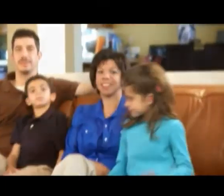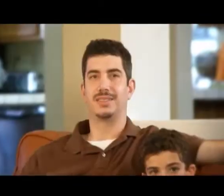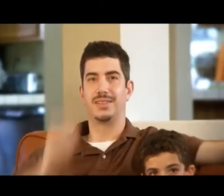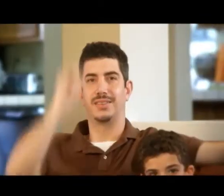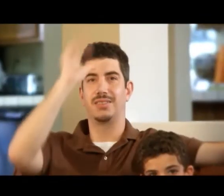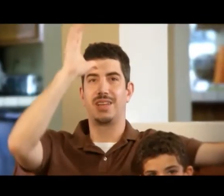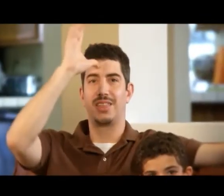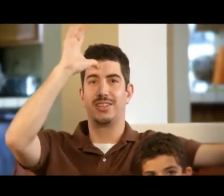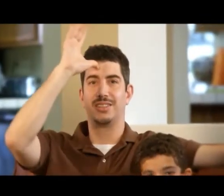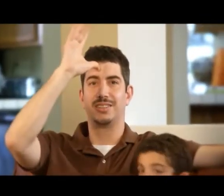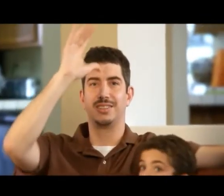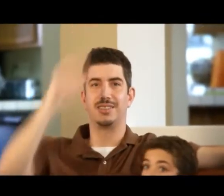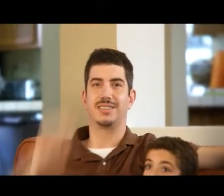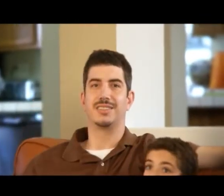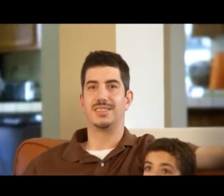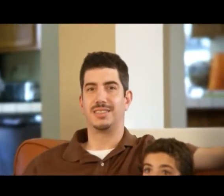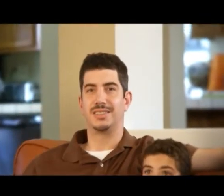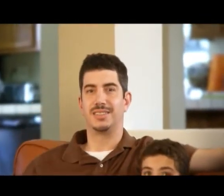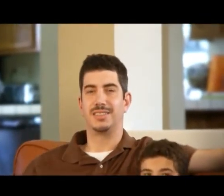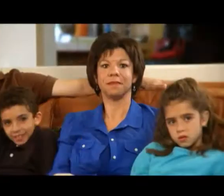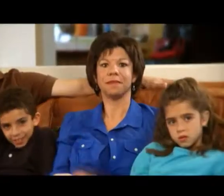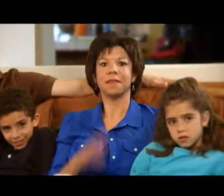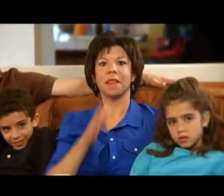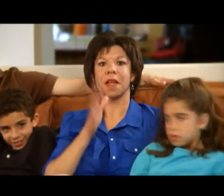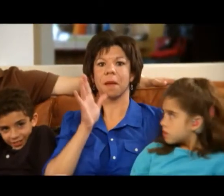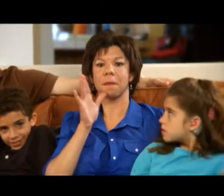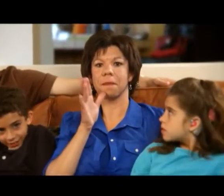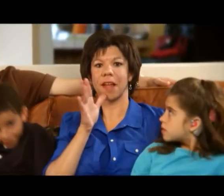Father Mother